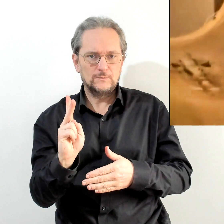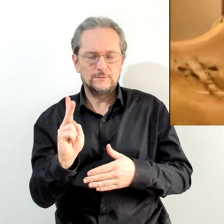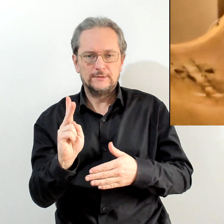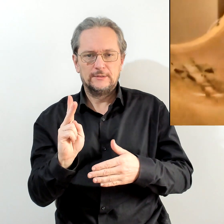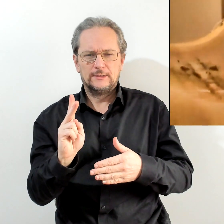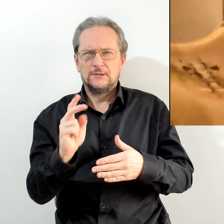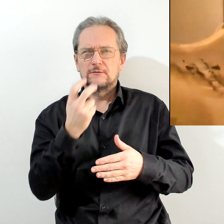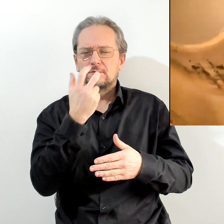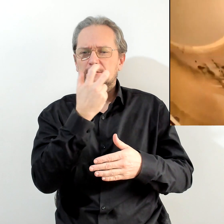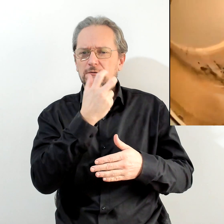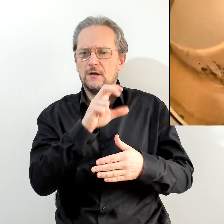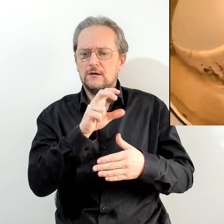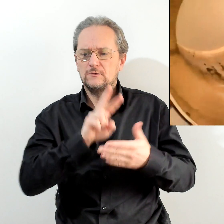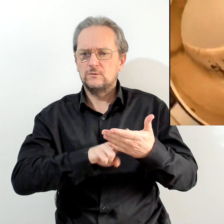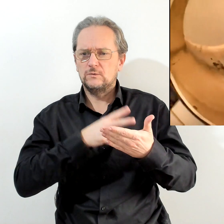And that guy.